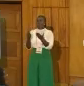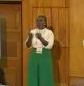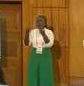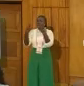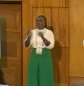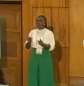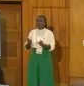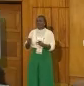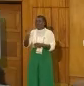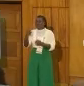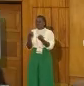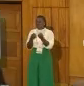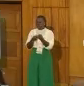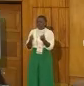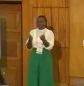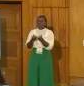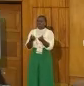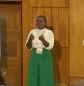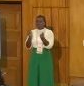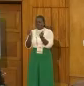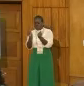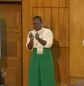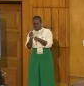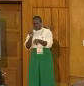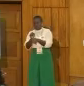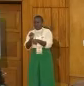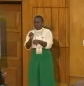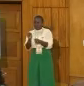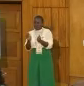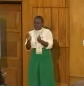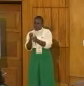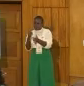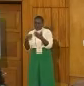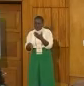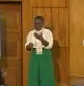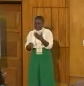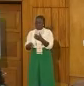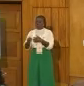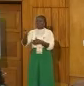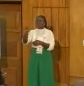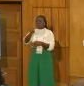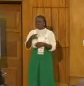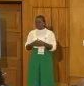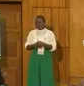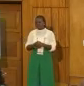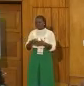transportation reimbursements? Is there a need to maybe add a section of actually equipping people with skills where they can